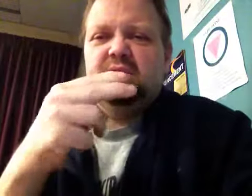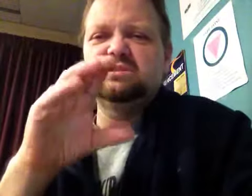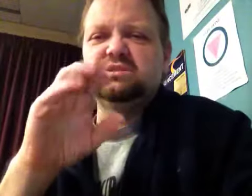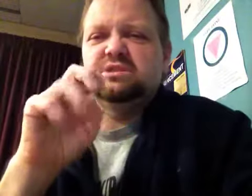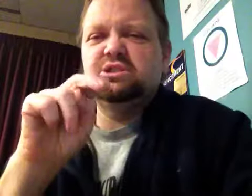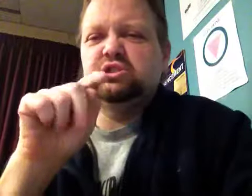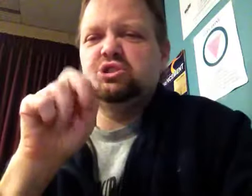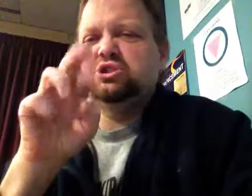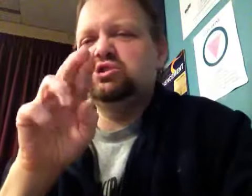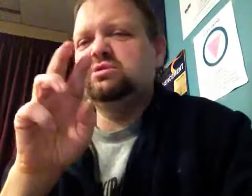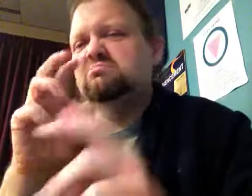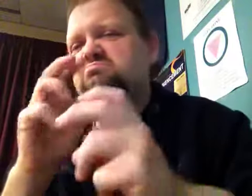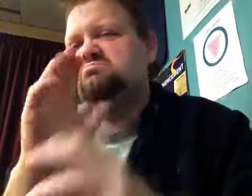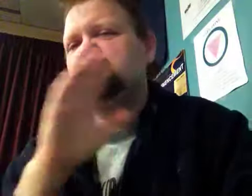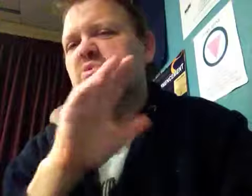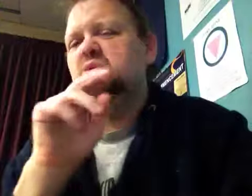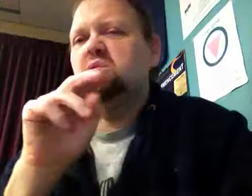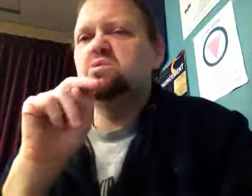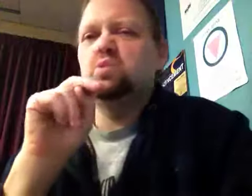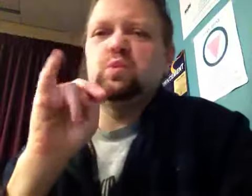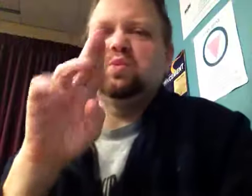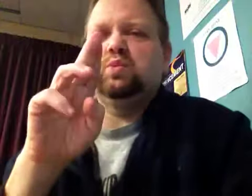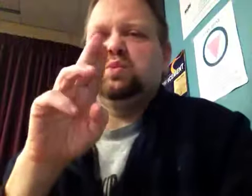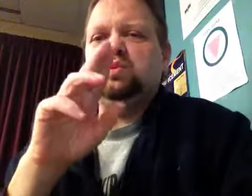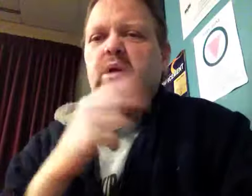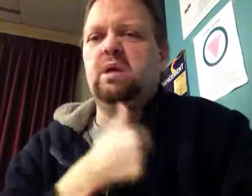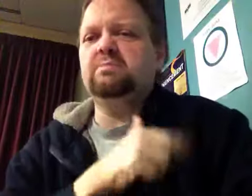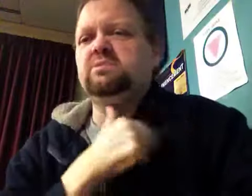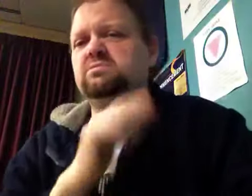live outside VA headquarters. So Drew, what is the latest on this?